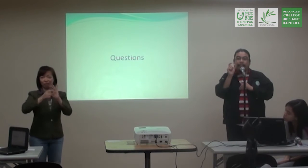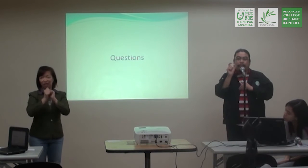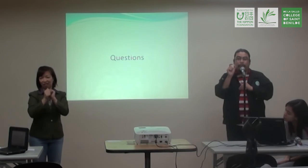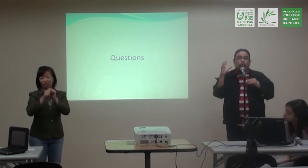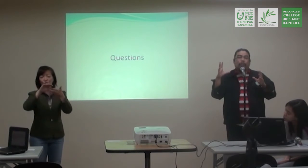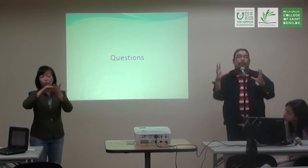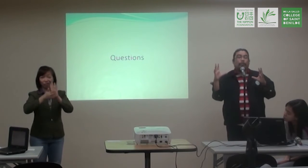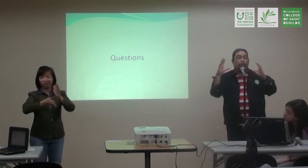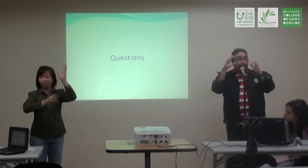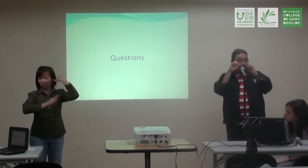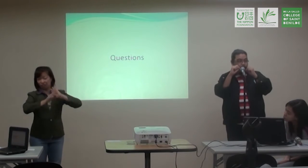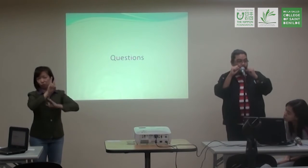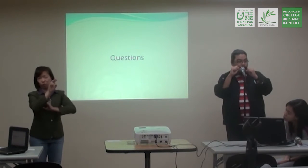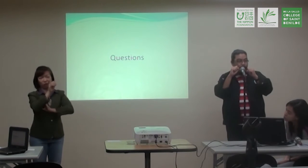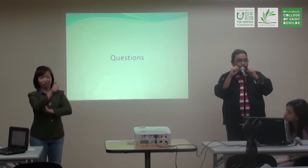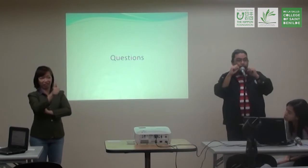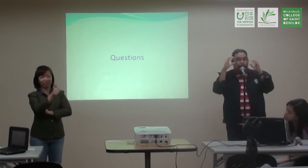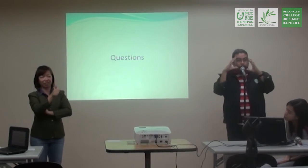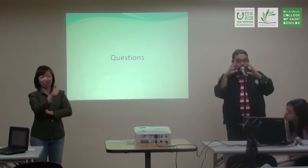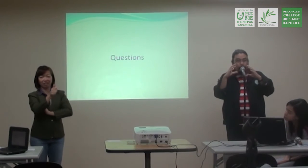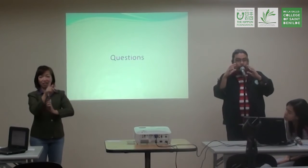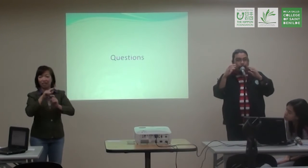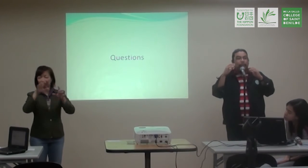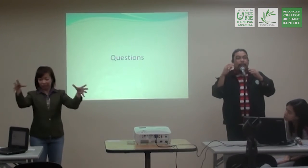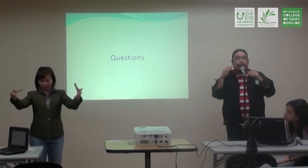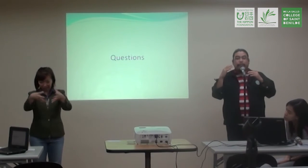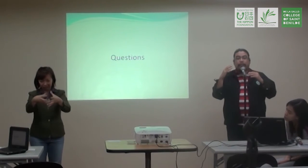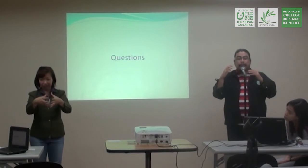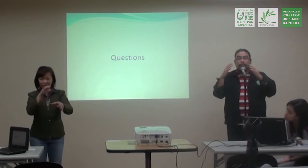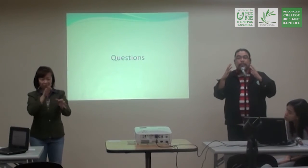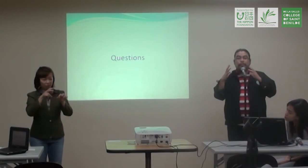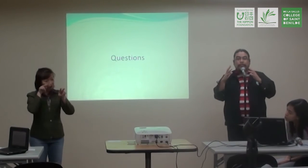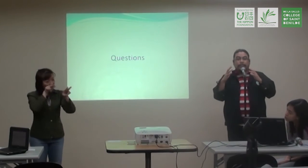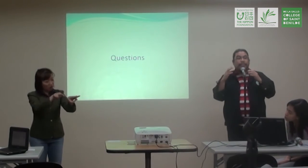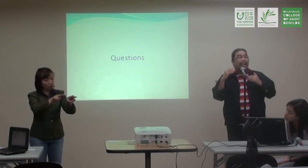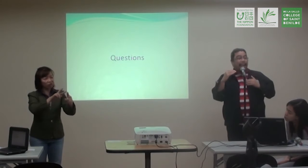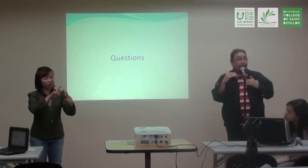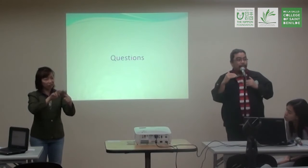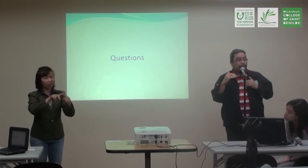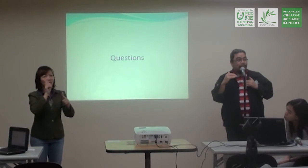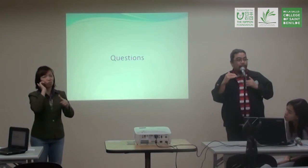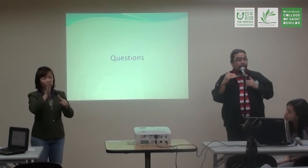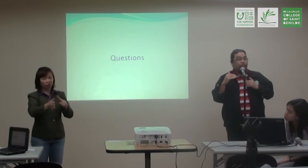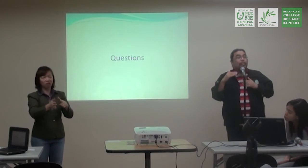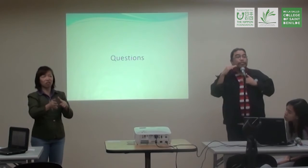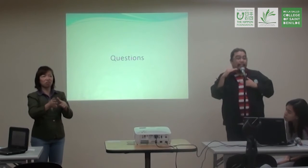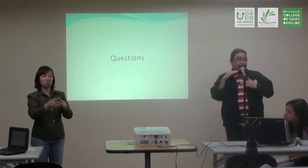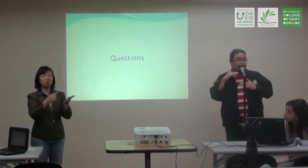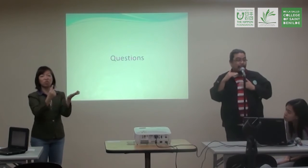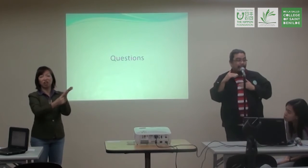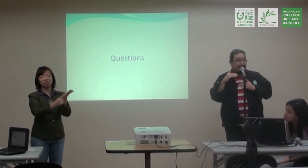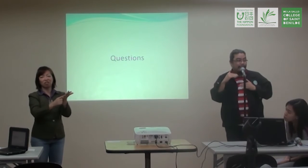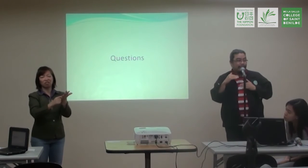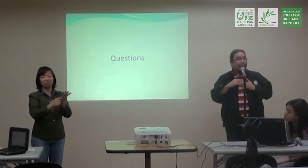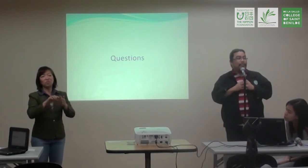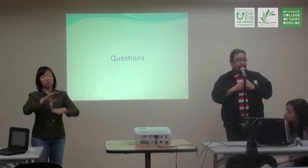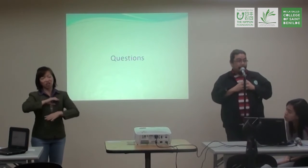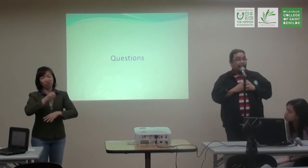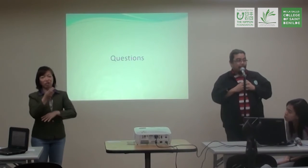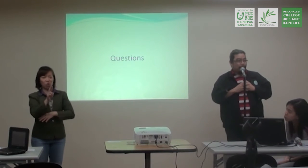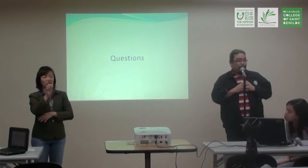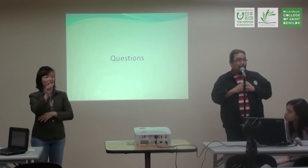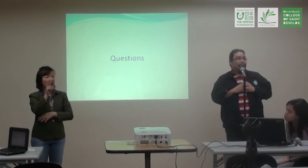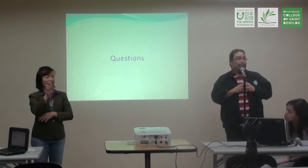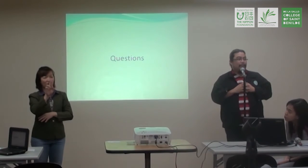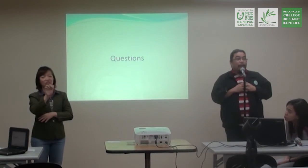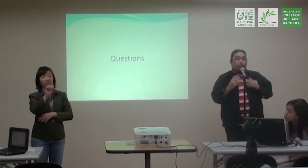students at that time would collectively, when they look into it, they rated themselves as average or satisfied.